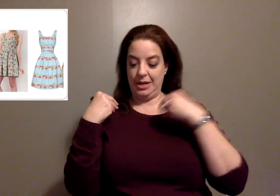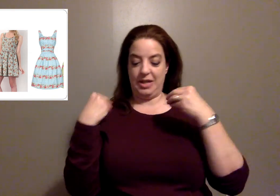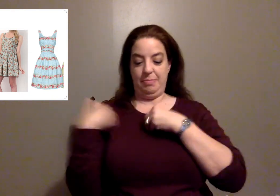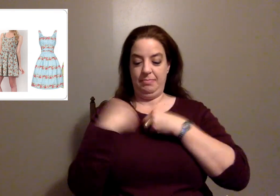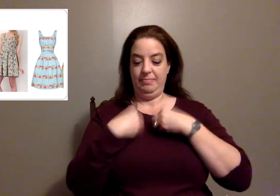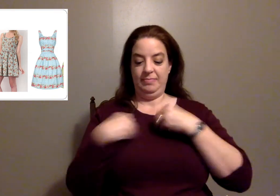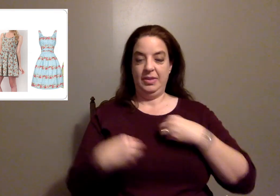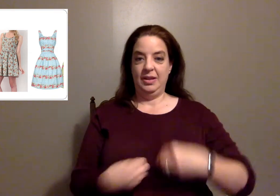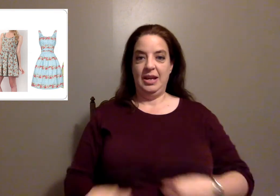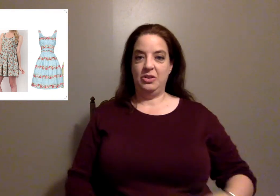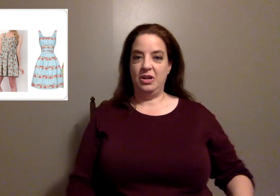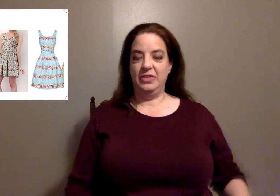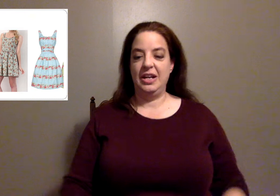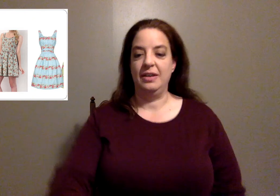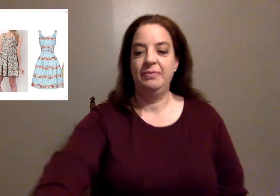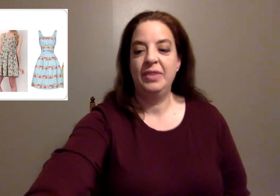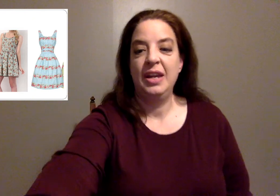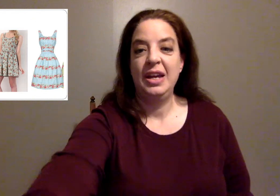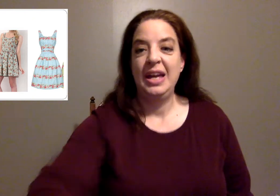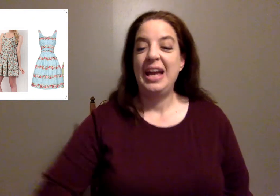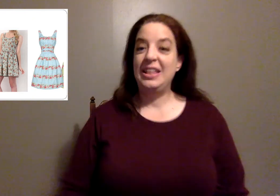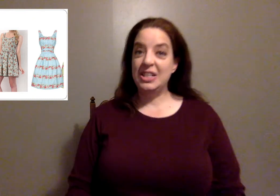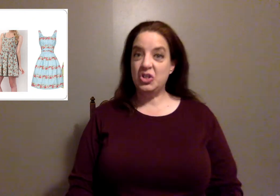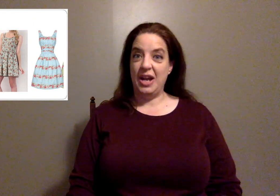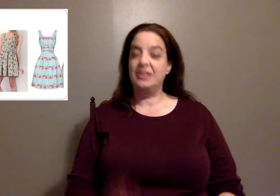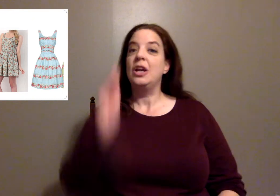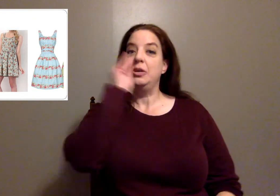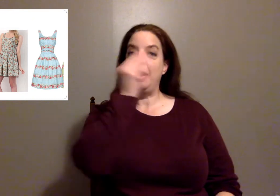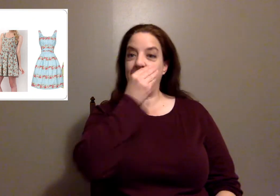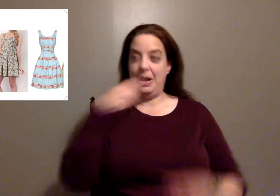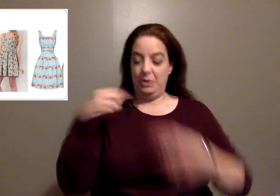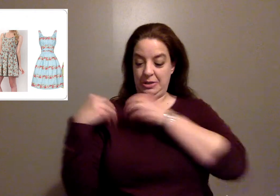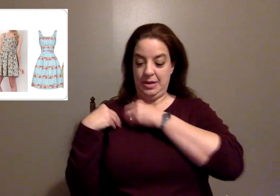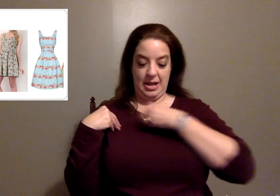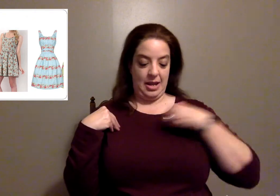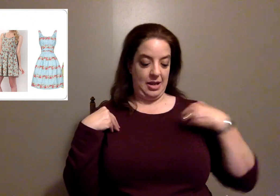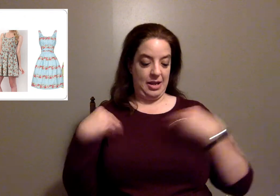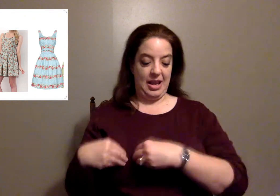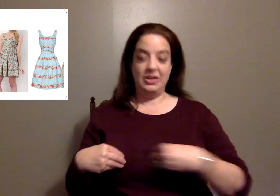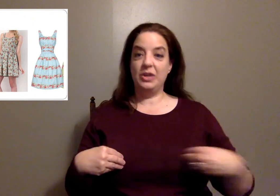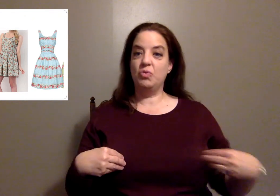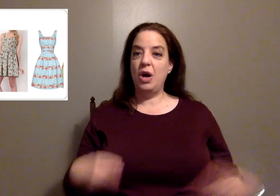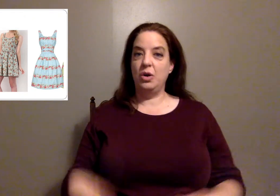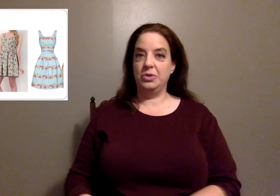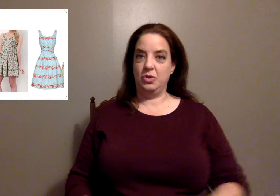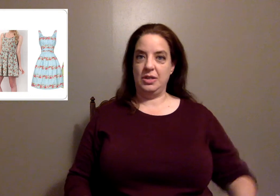shape, and they're all over here. In this dress, you have flowers and they're in rows across the